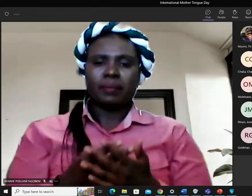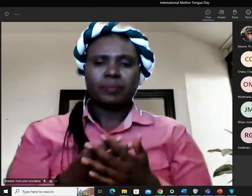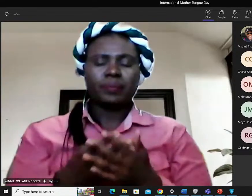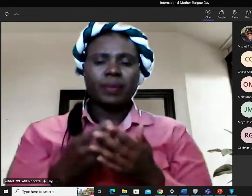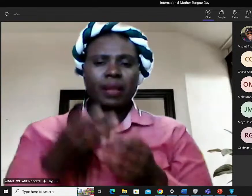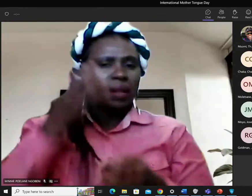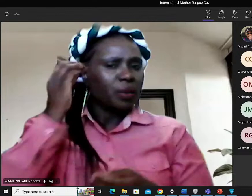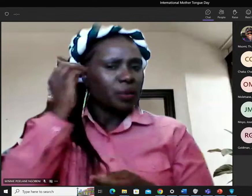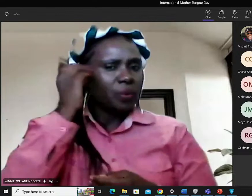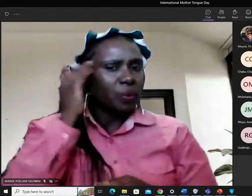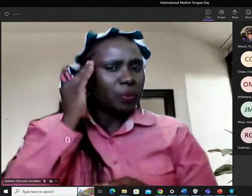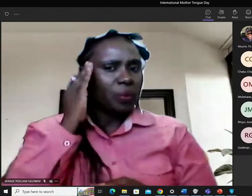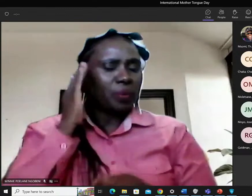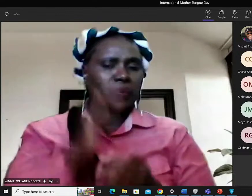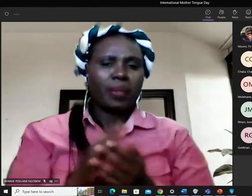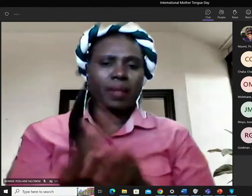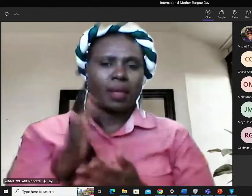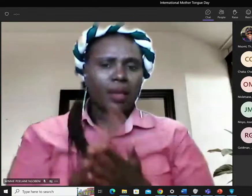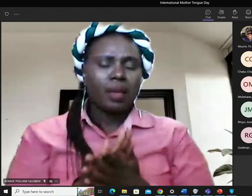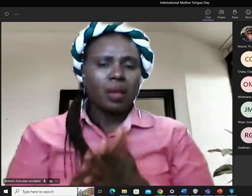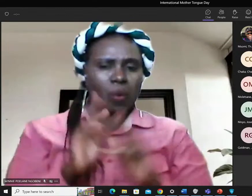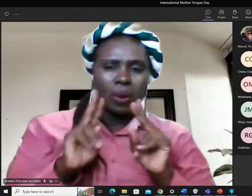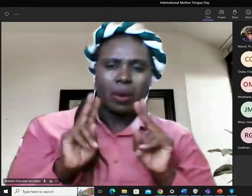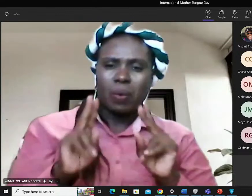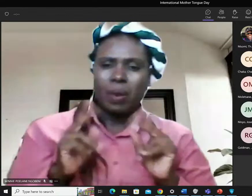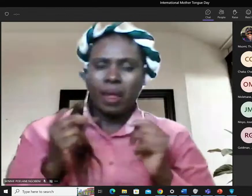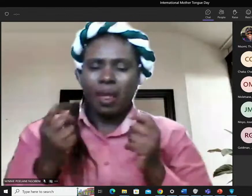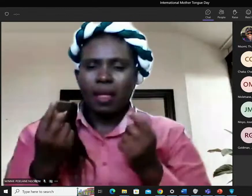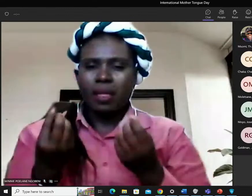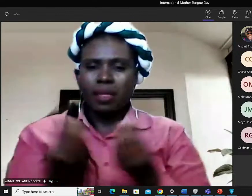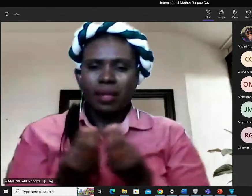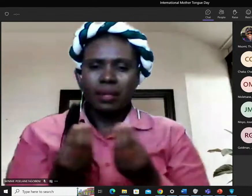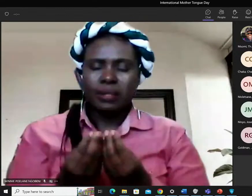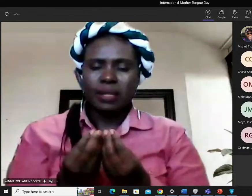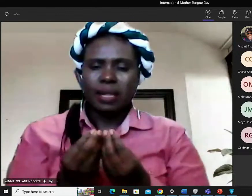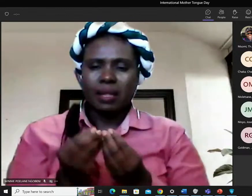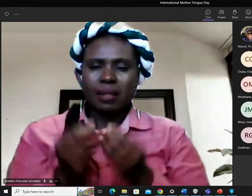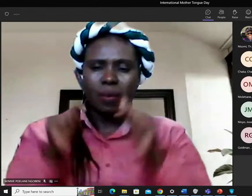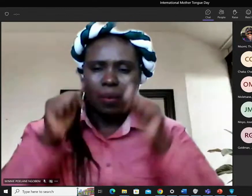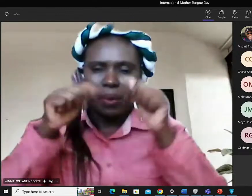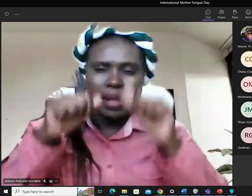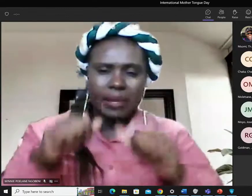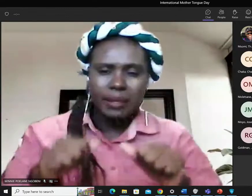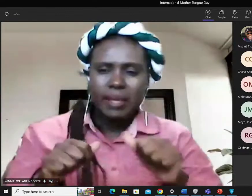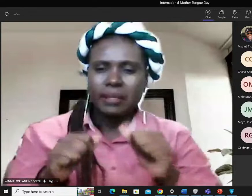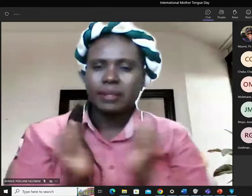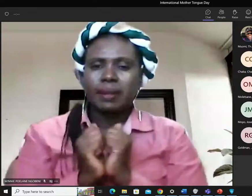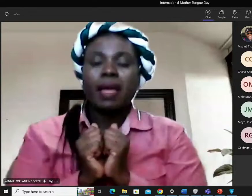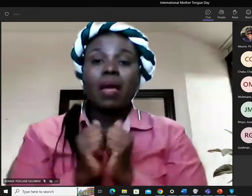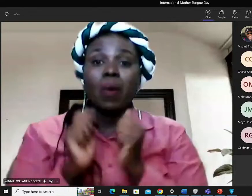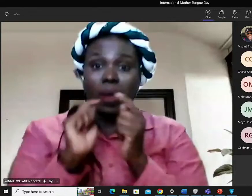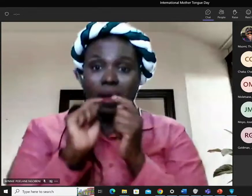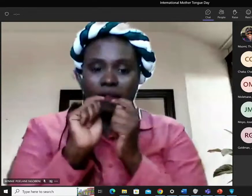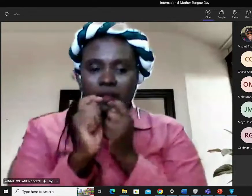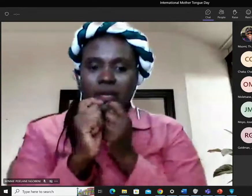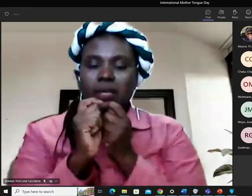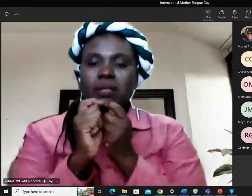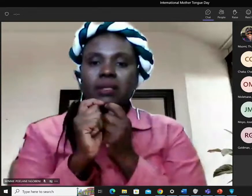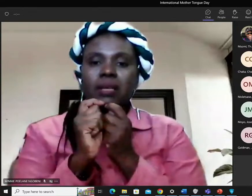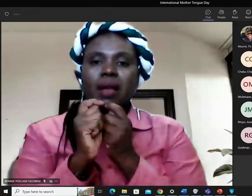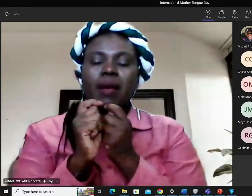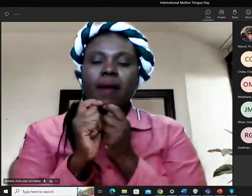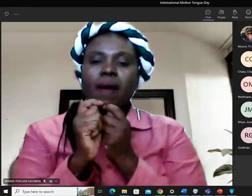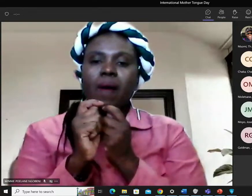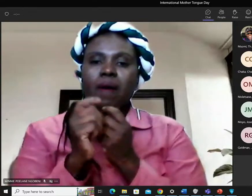understand. We're looking at transformative assessment. Have we changed our assessments? Not just say, now we're moving